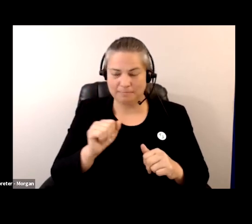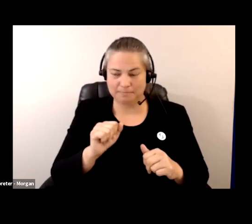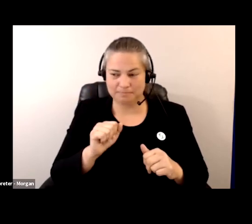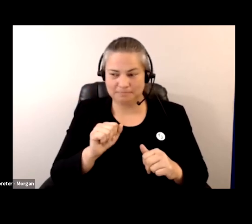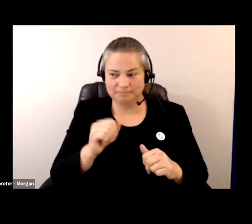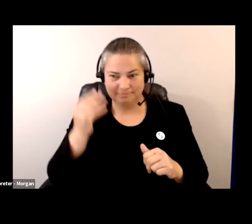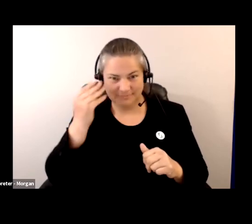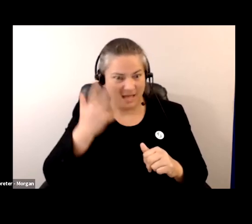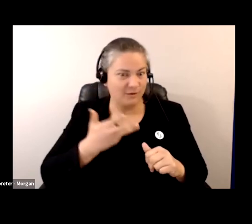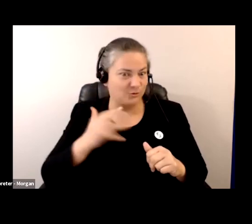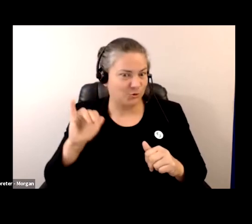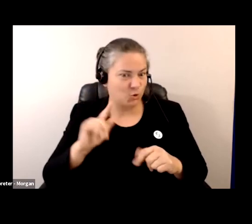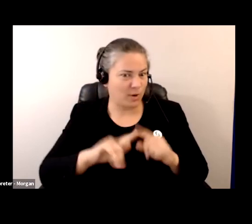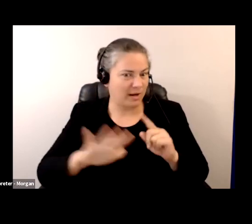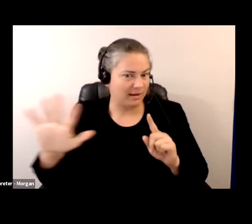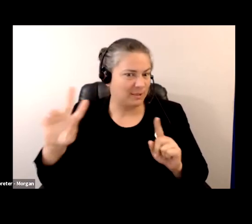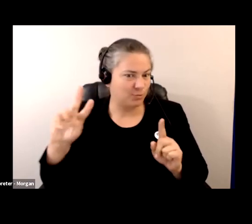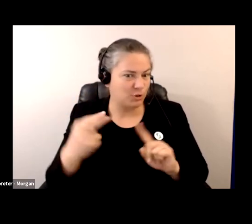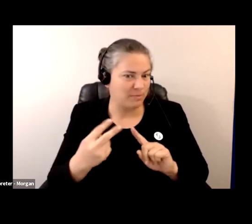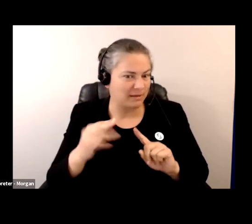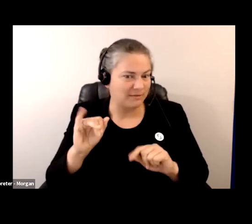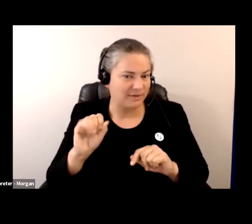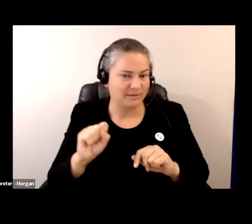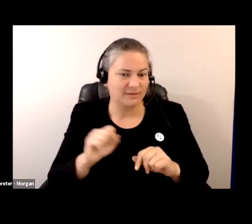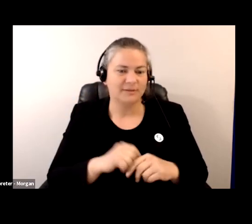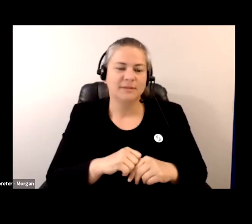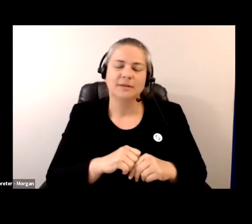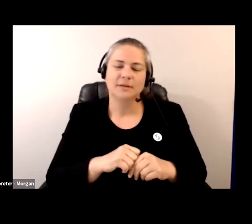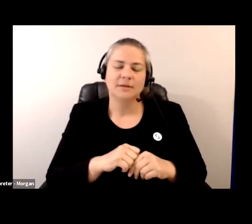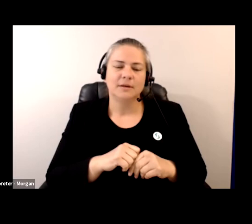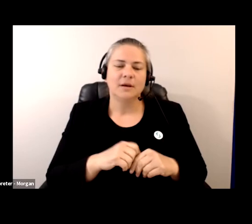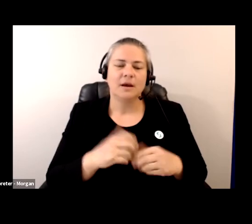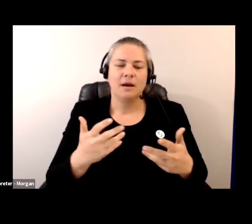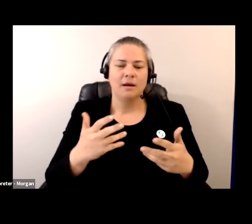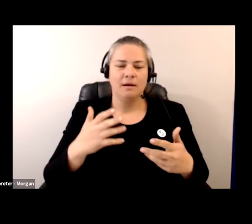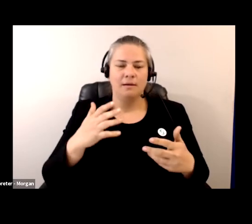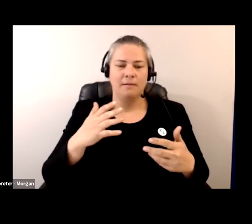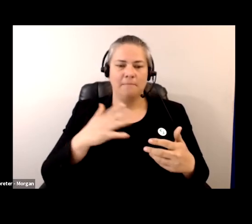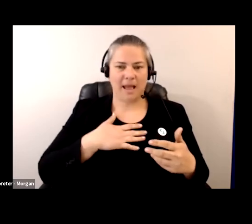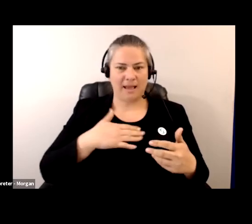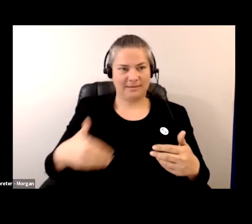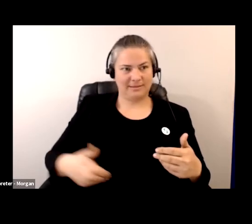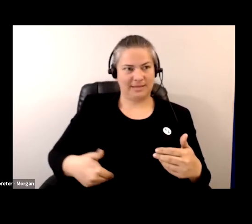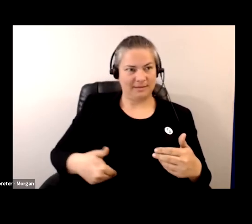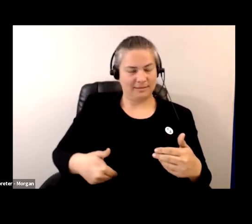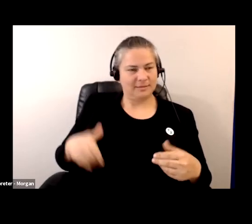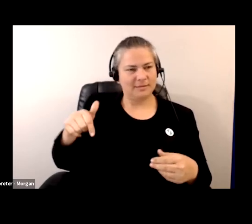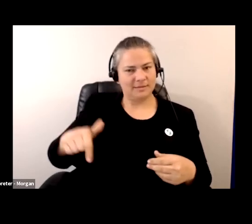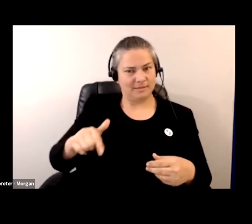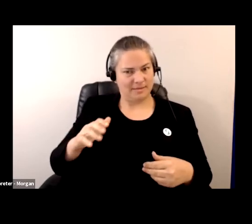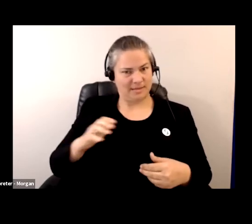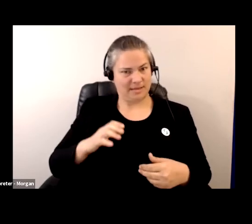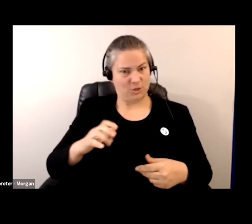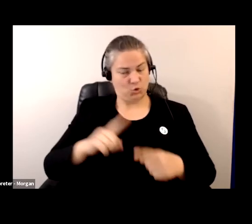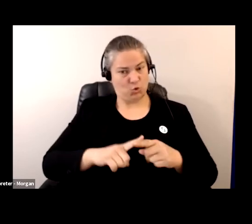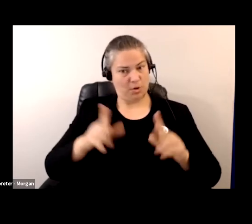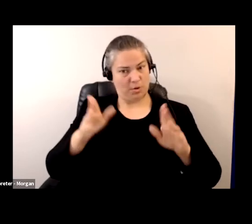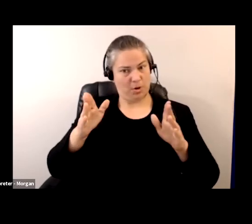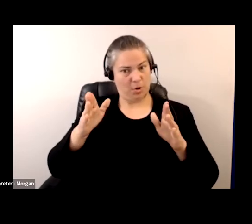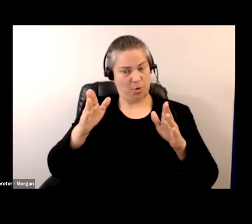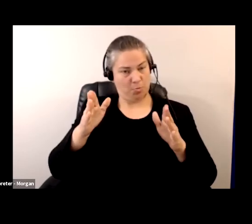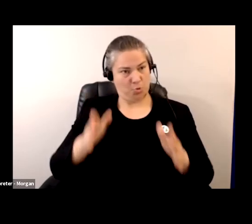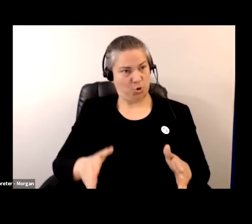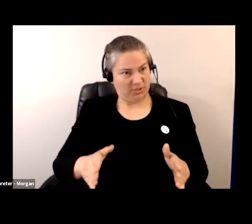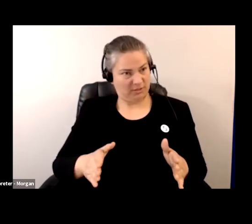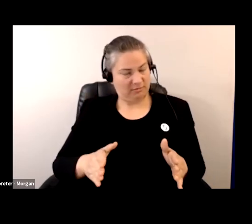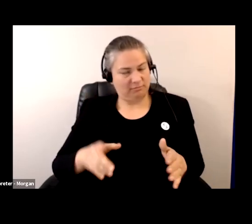tell us what his perspective was. You know, my sense is that the committee was to a person was on